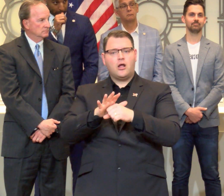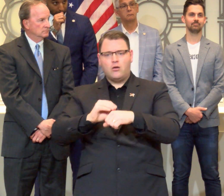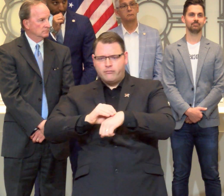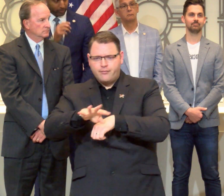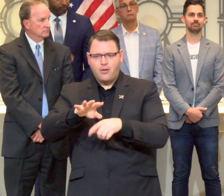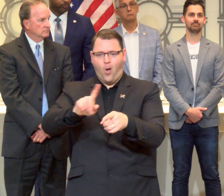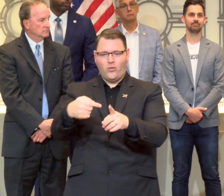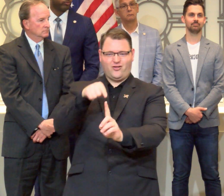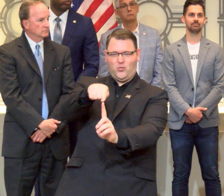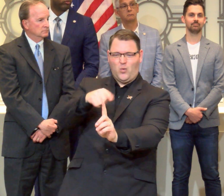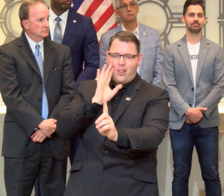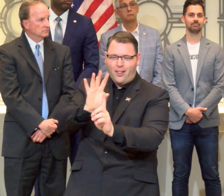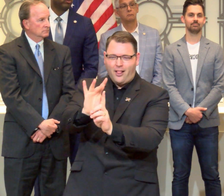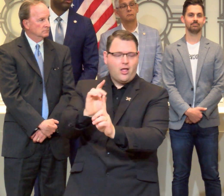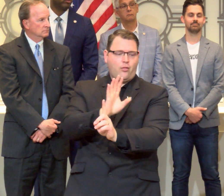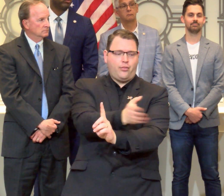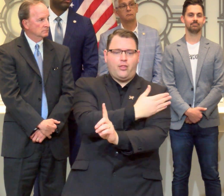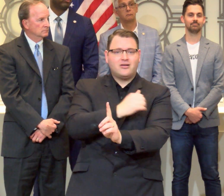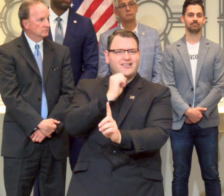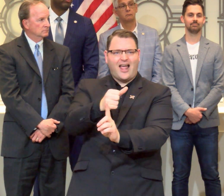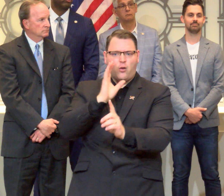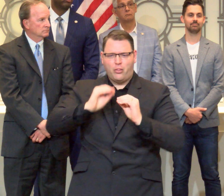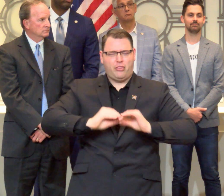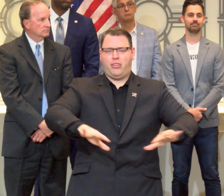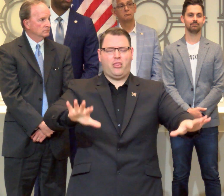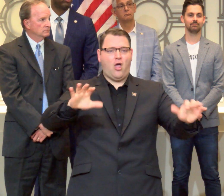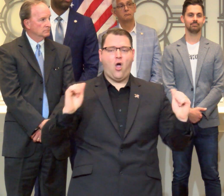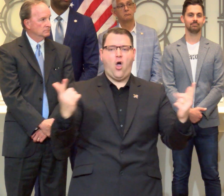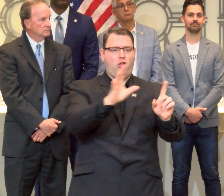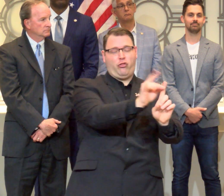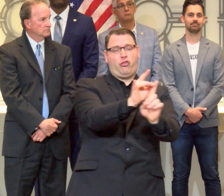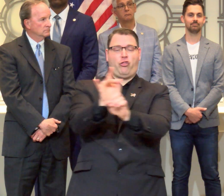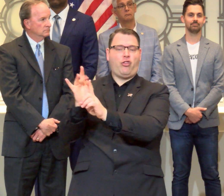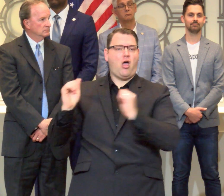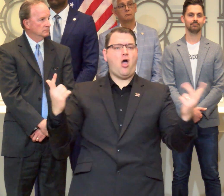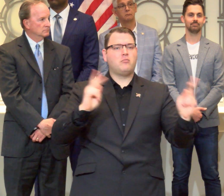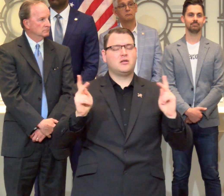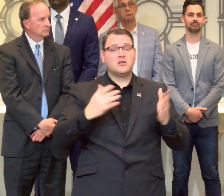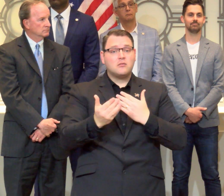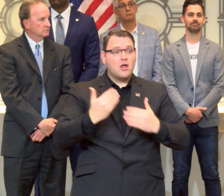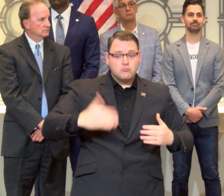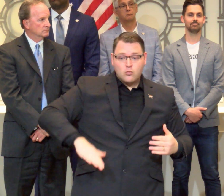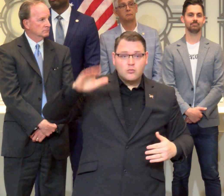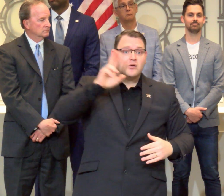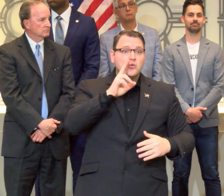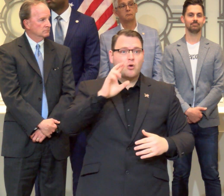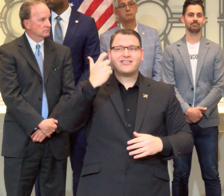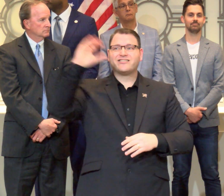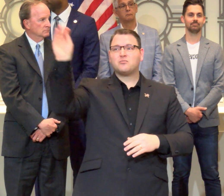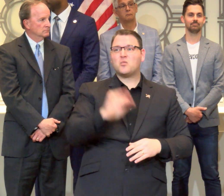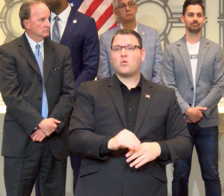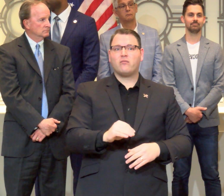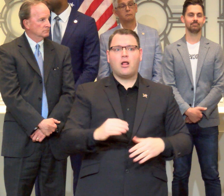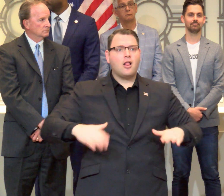This virus is not asking whether whether you're a native Houstonian or whether you just got here yesterday and you don't